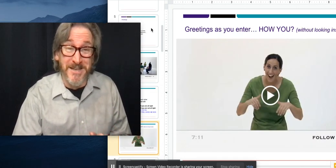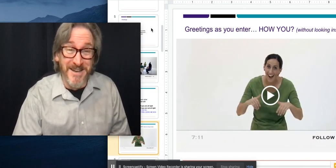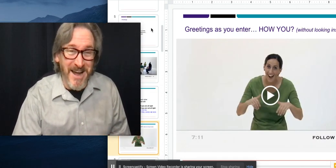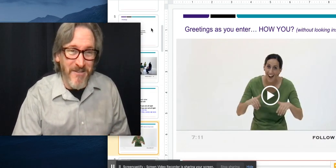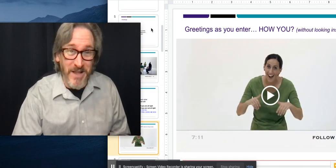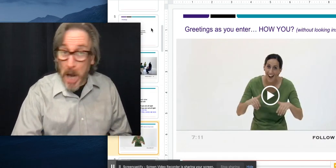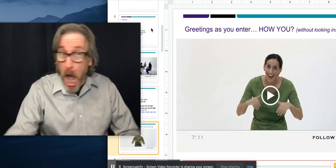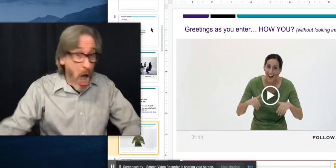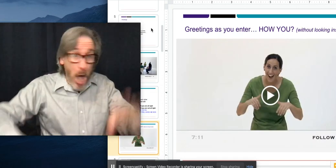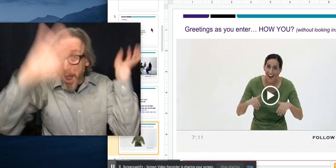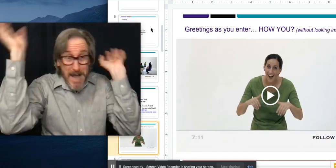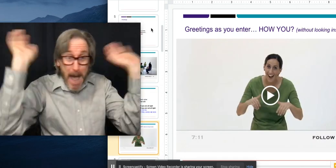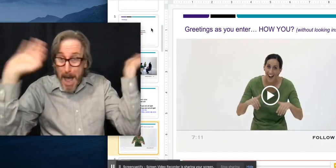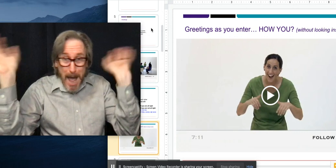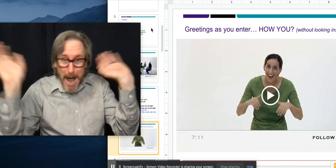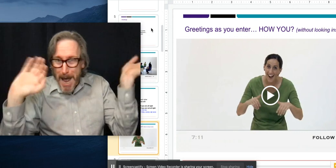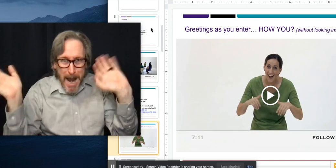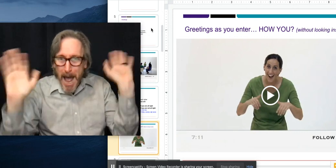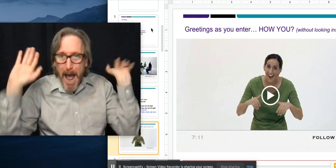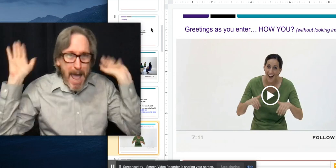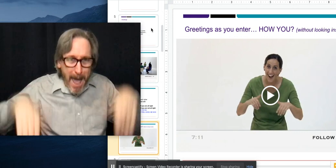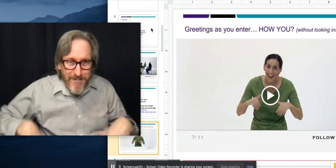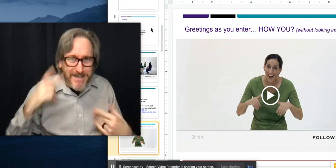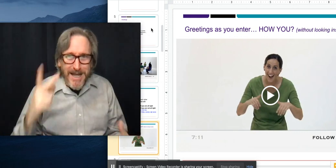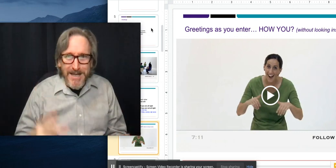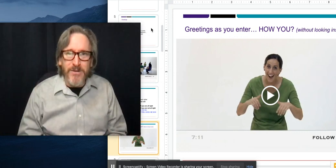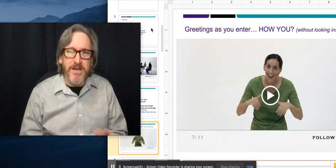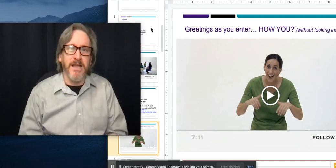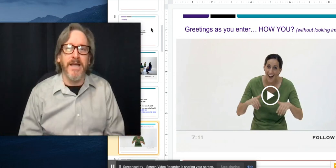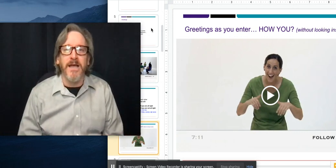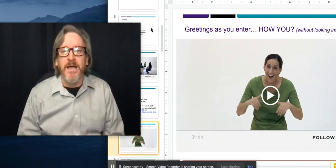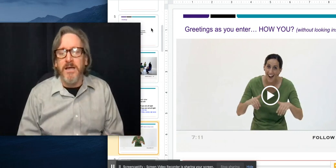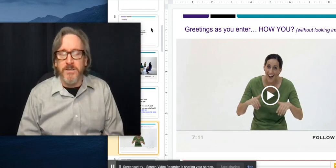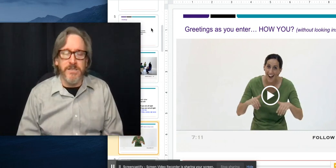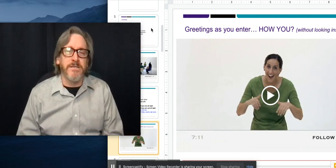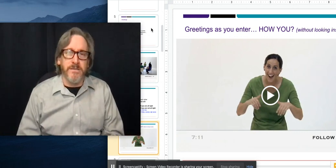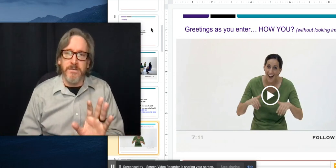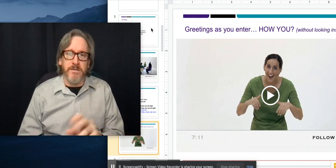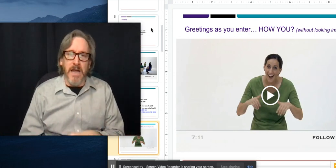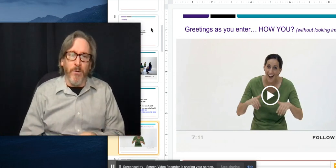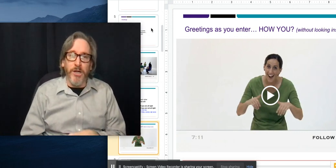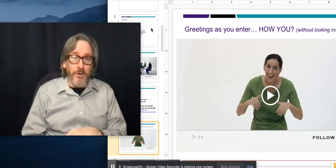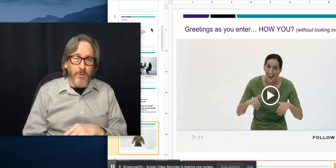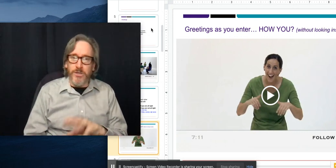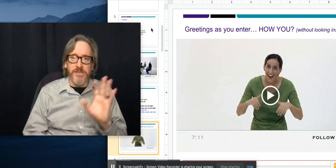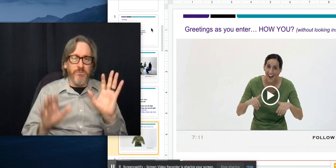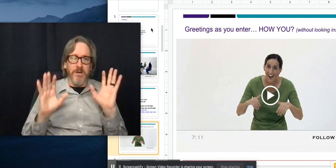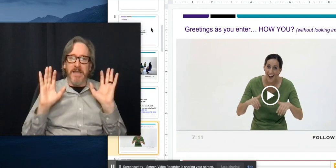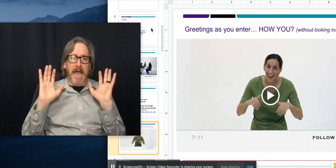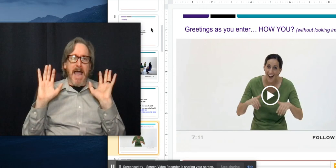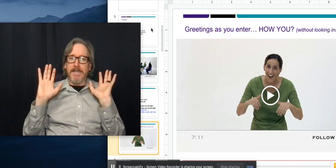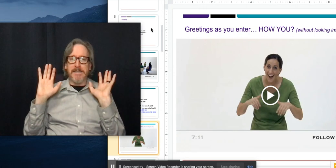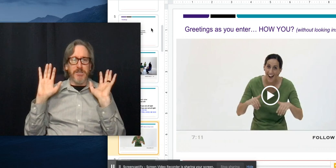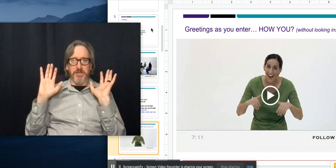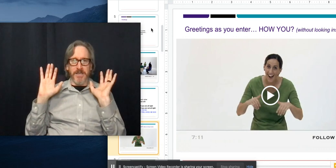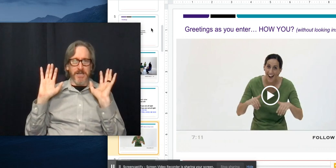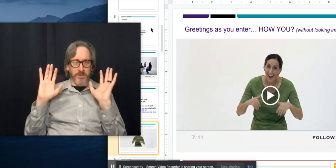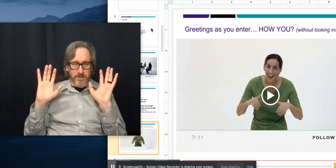is. How volume, oh my God, I haven't seen you. Like, just how are you? Just